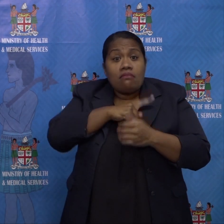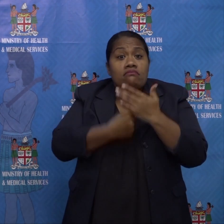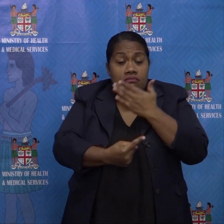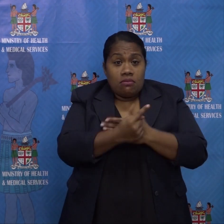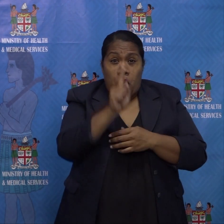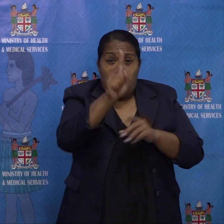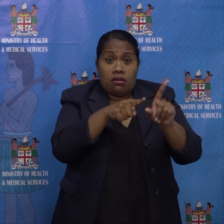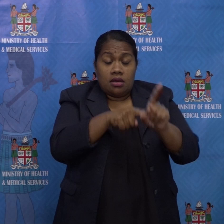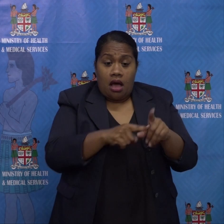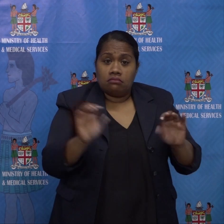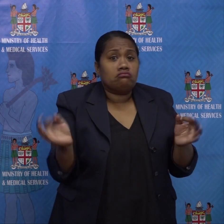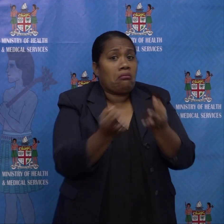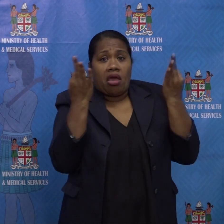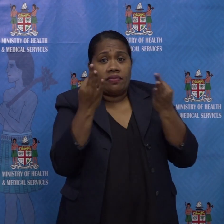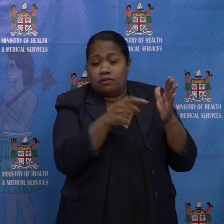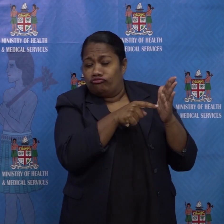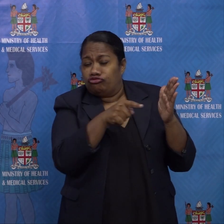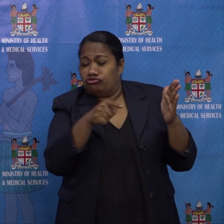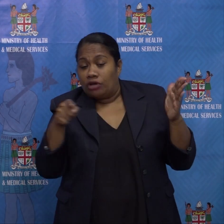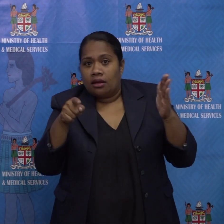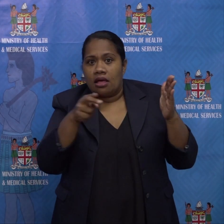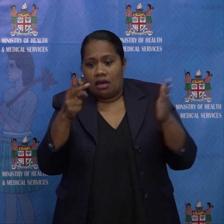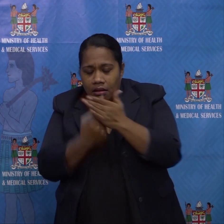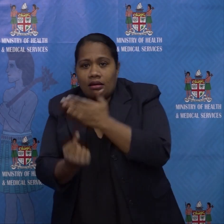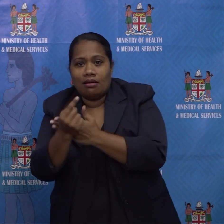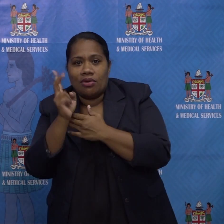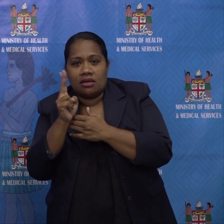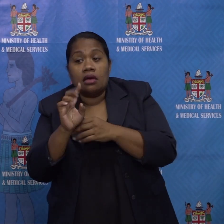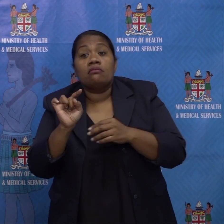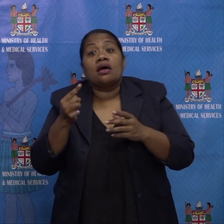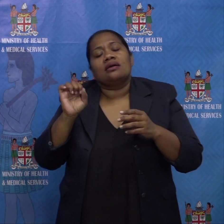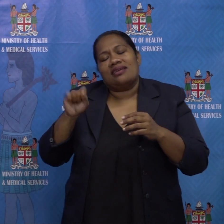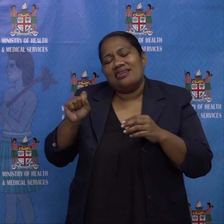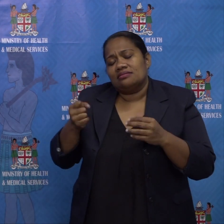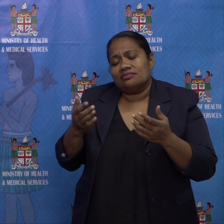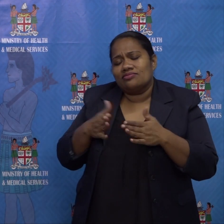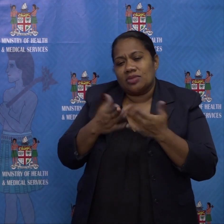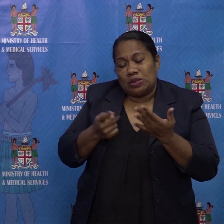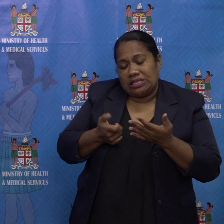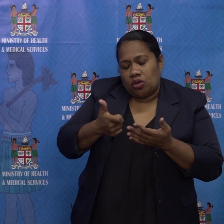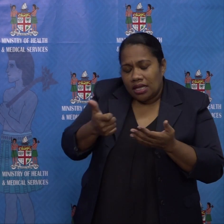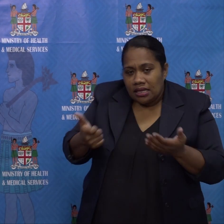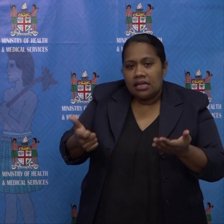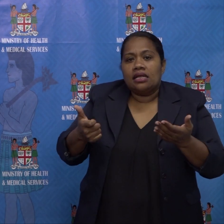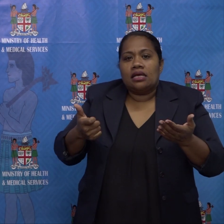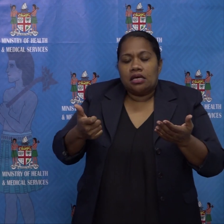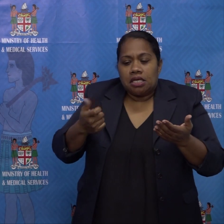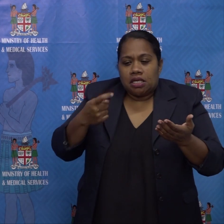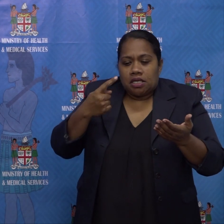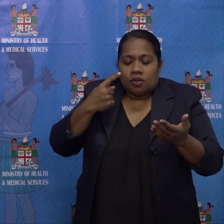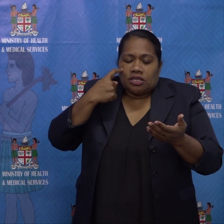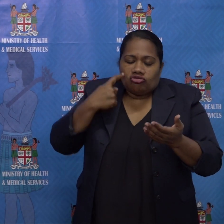community. So yes, it is still early days. We have done a lot to try and